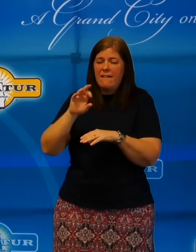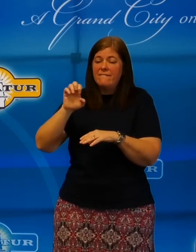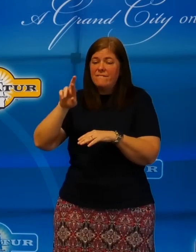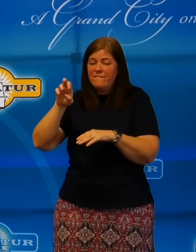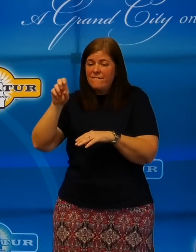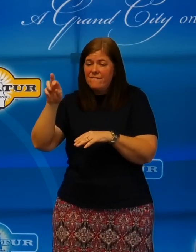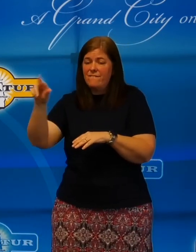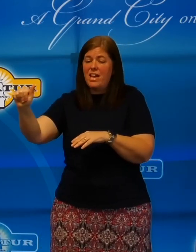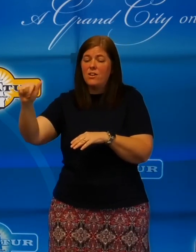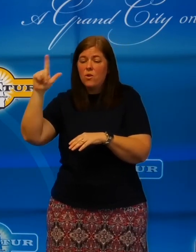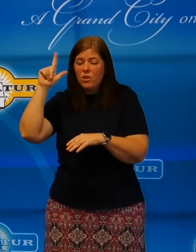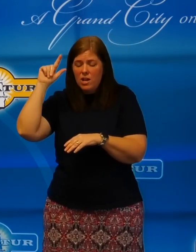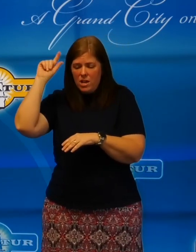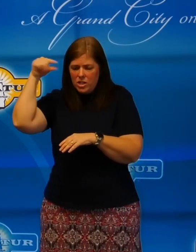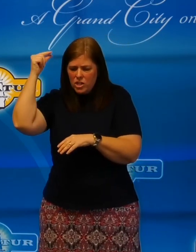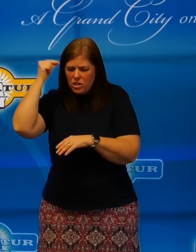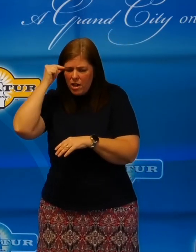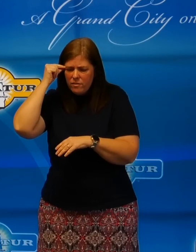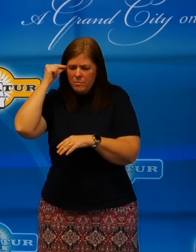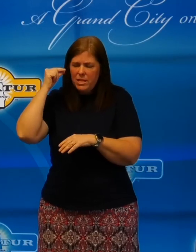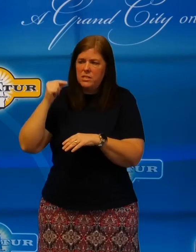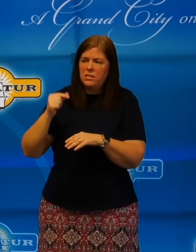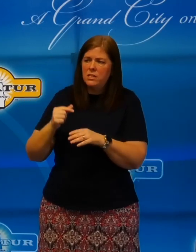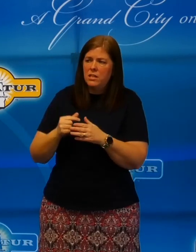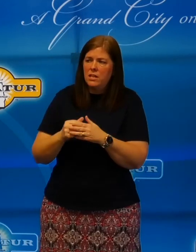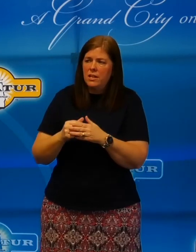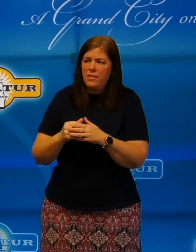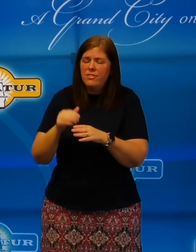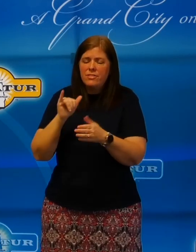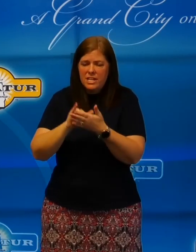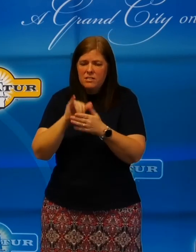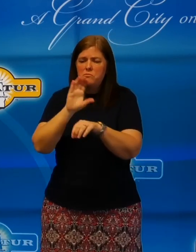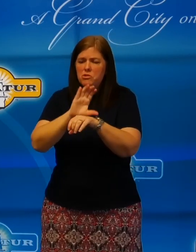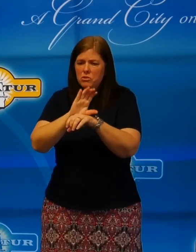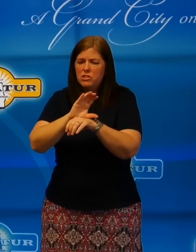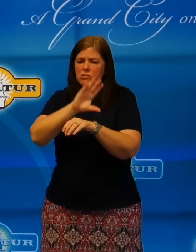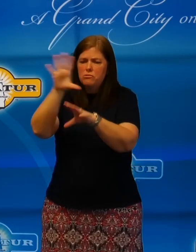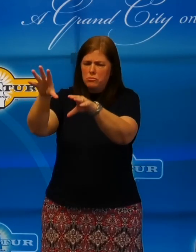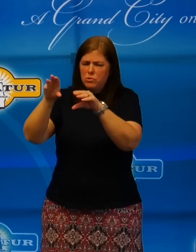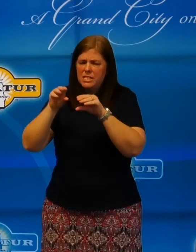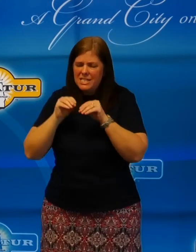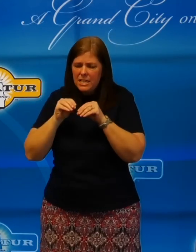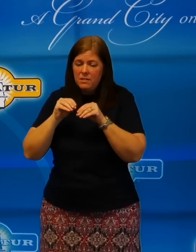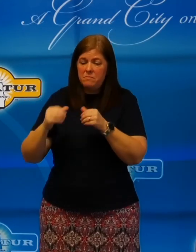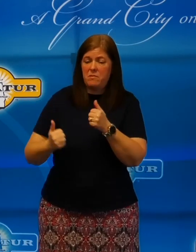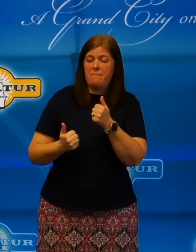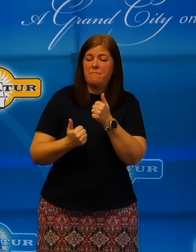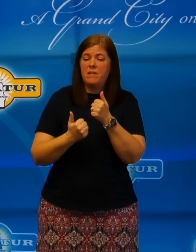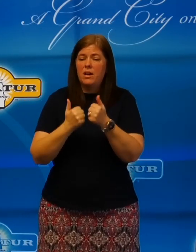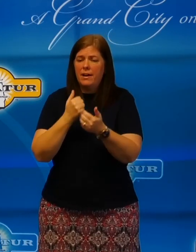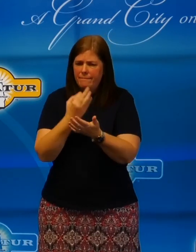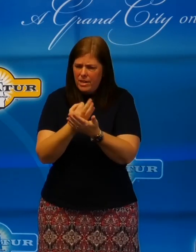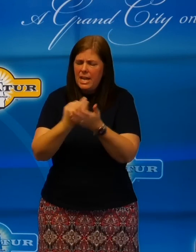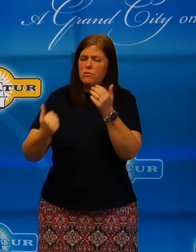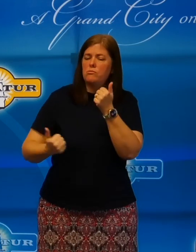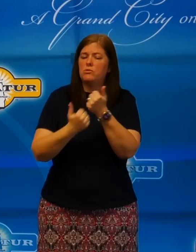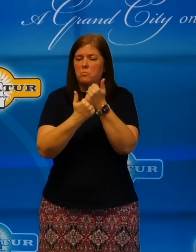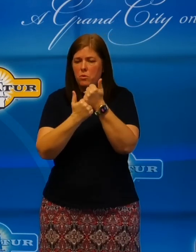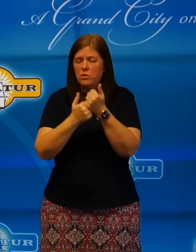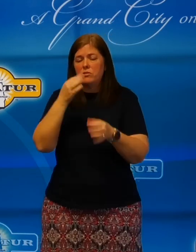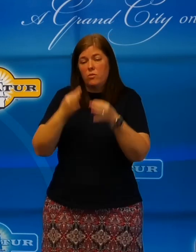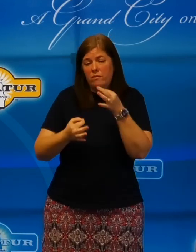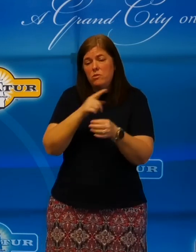mandate or an opportunity for churches to get some financial support. So if you are a church that's operating